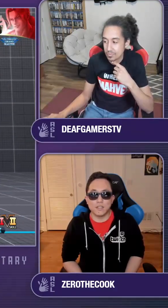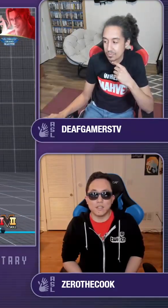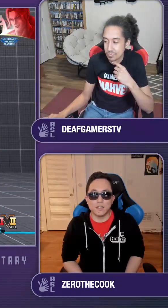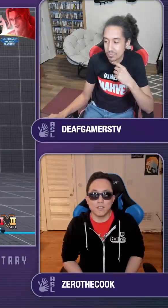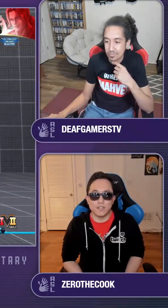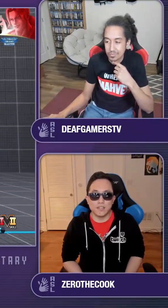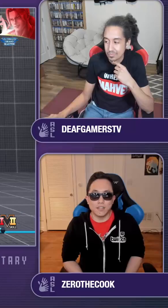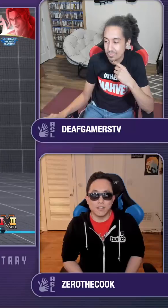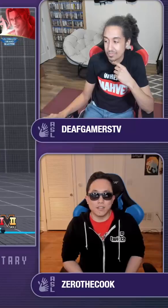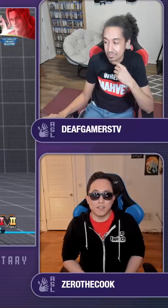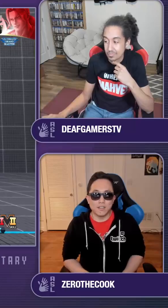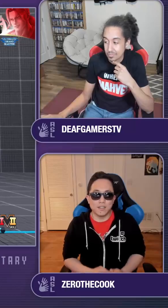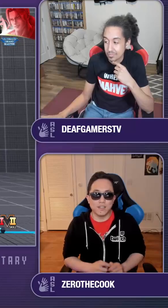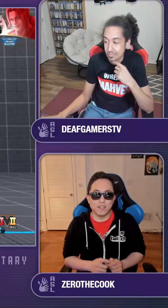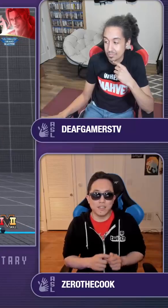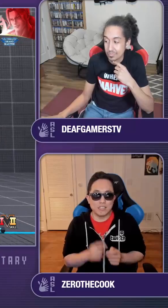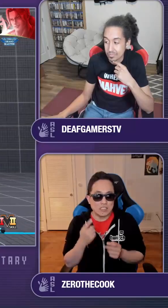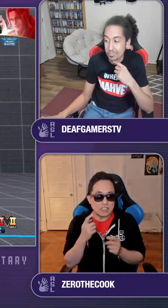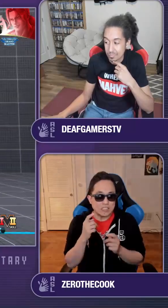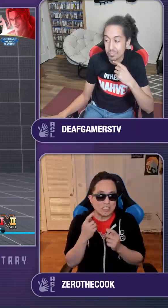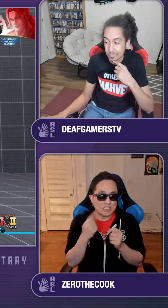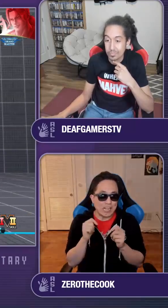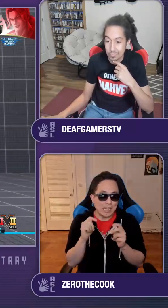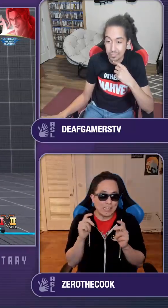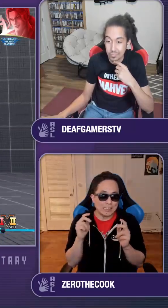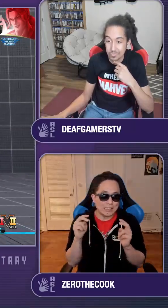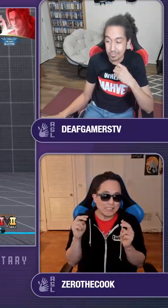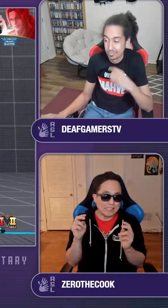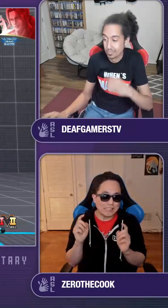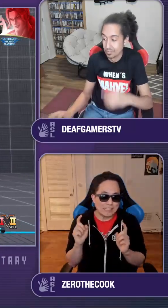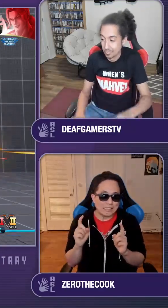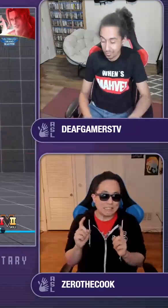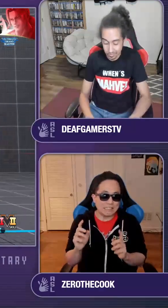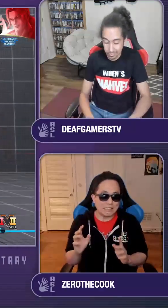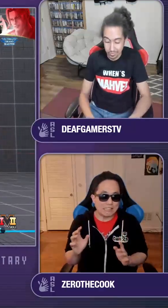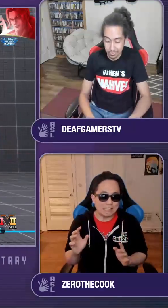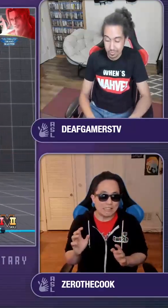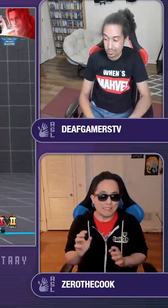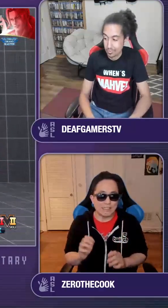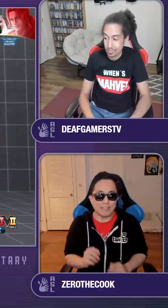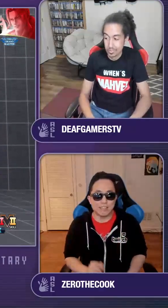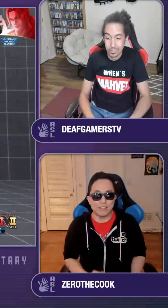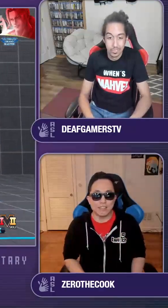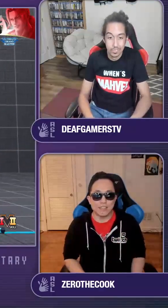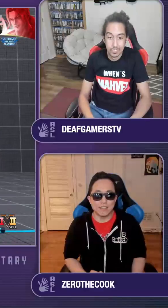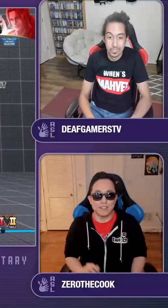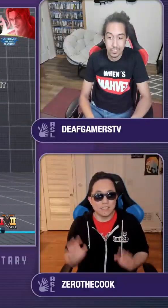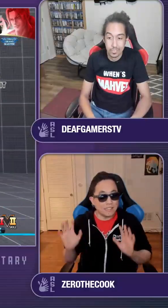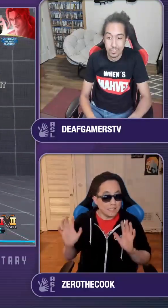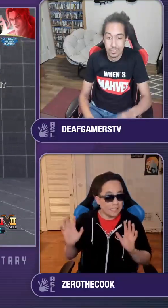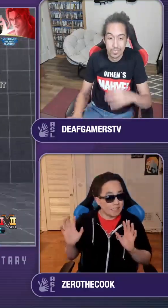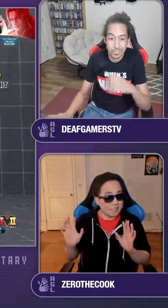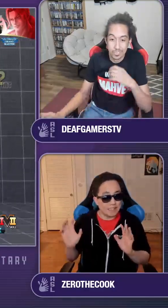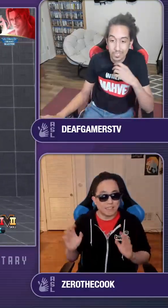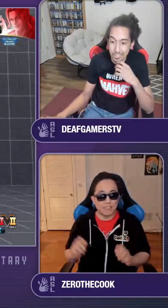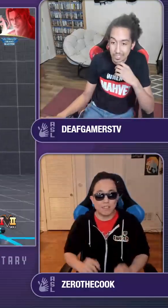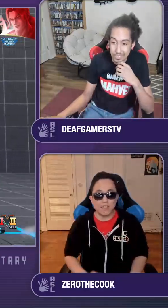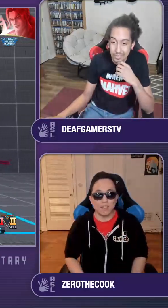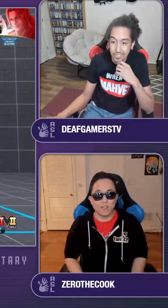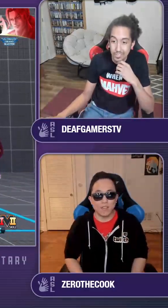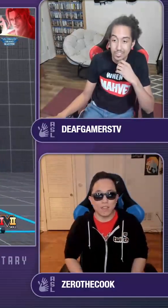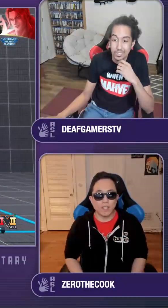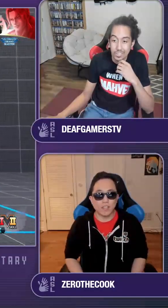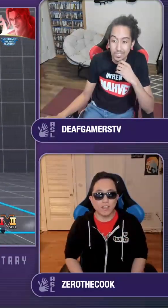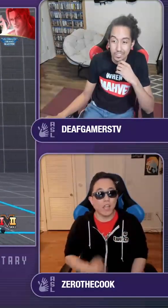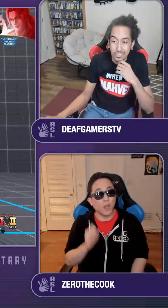trigger. You spend 1 bar, you can easily earn it in the next one. That's not true. a big mistake. Toe tap nearly gets